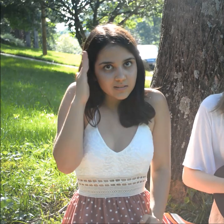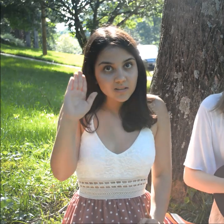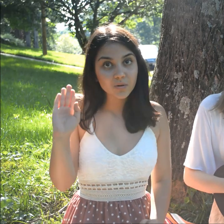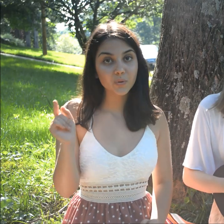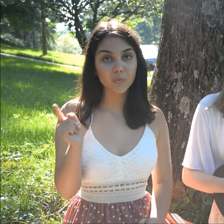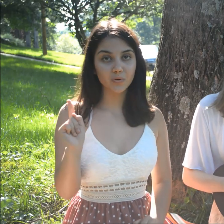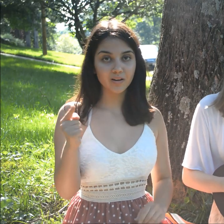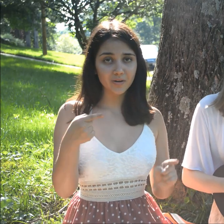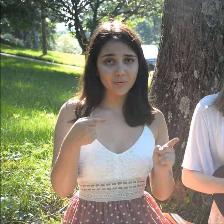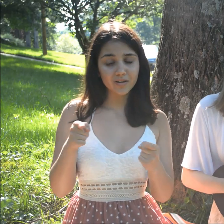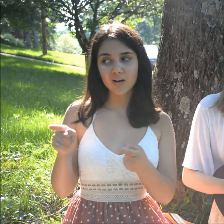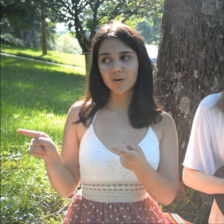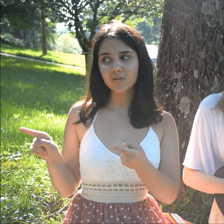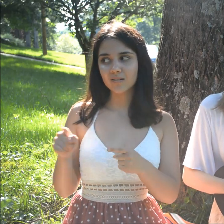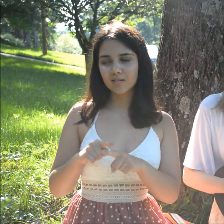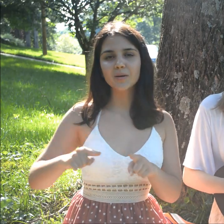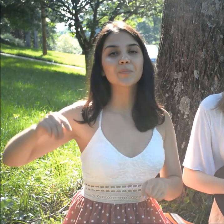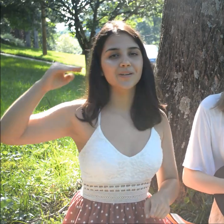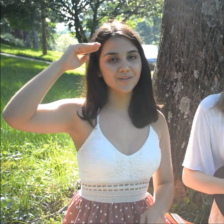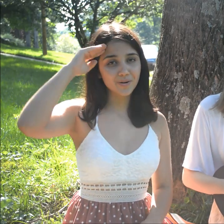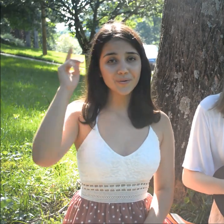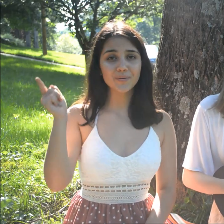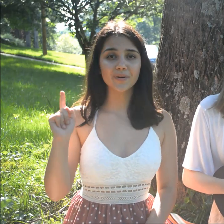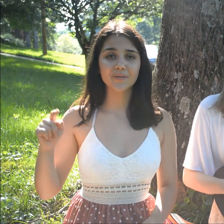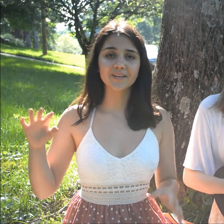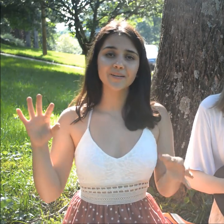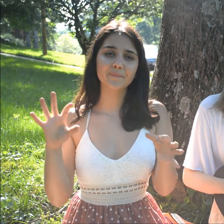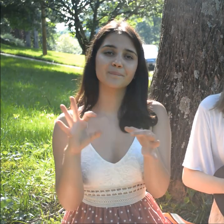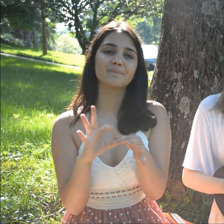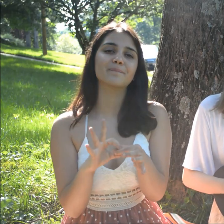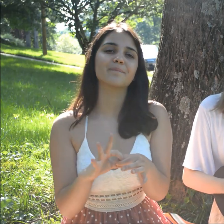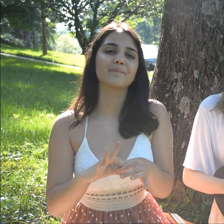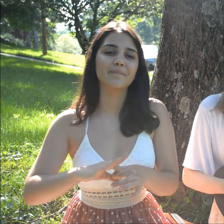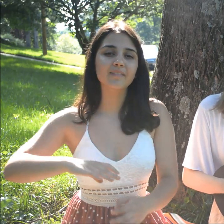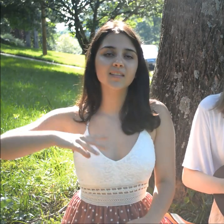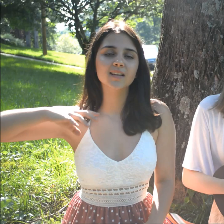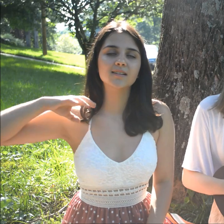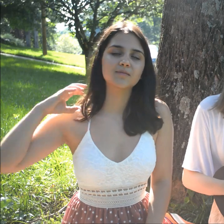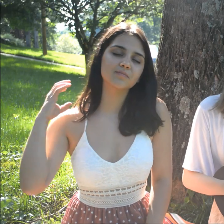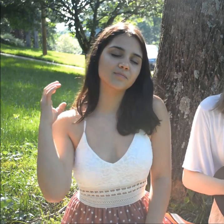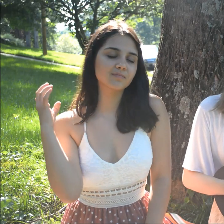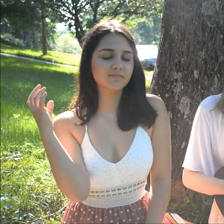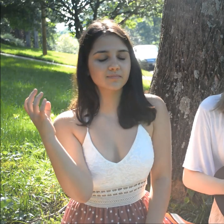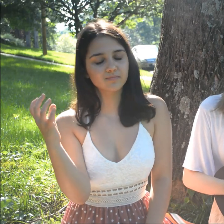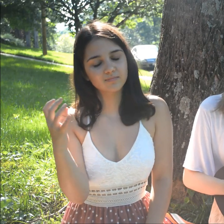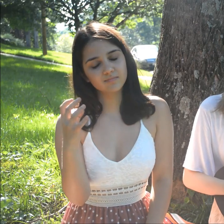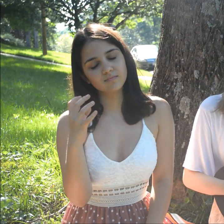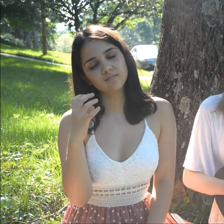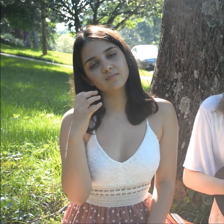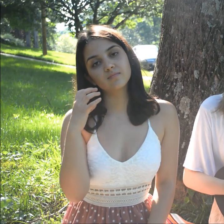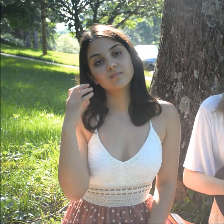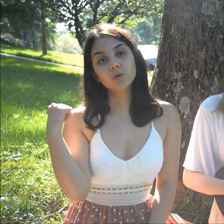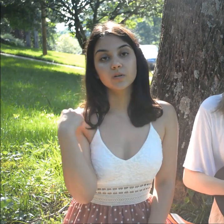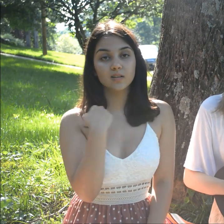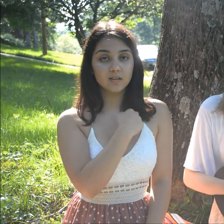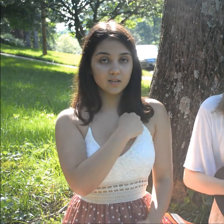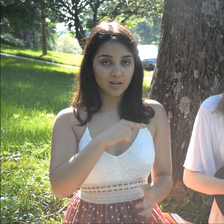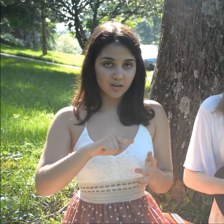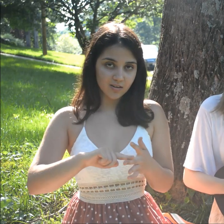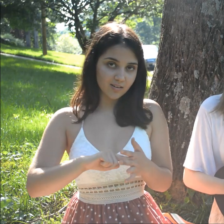we don't know where we're going But we know where we belong It always started,